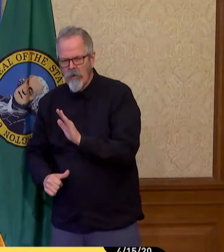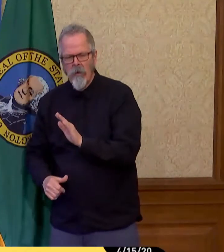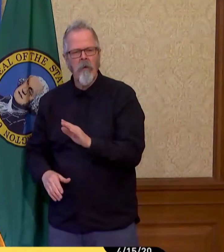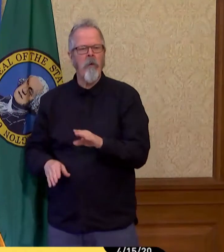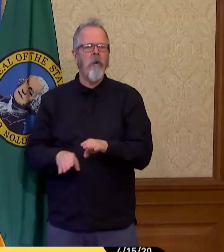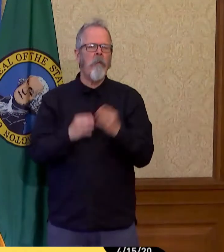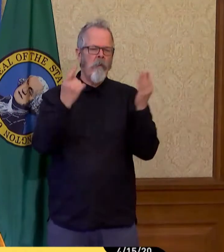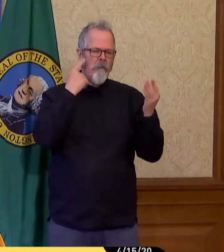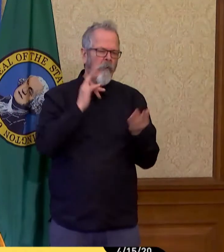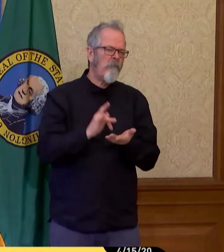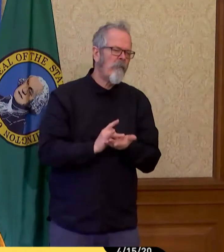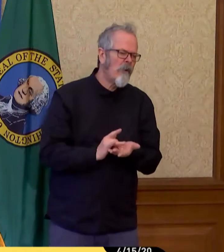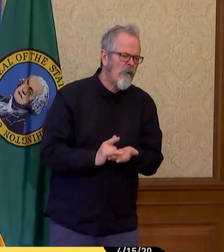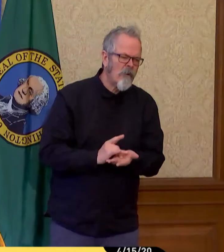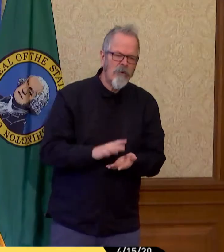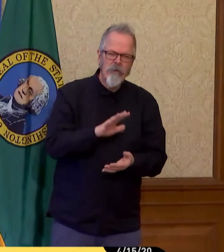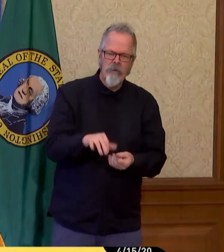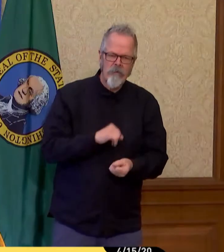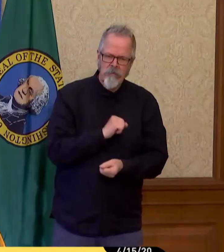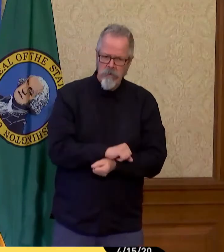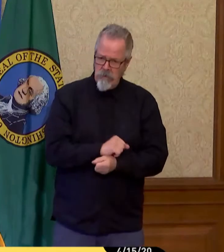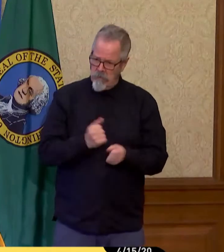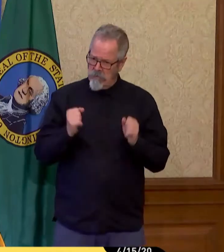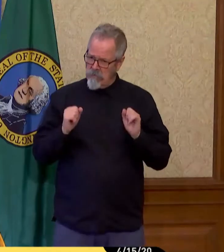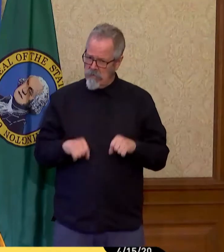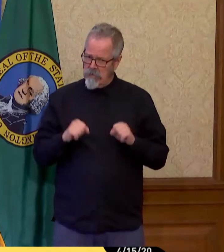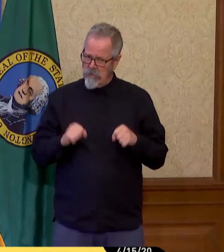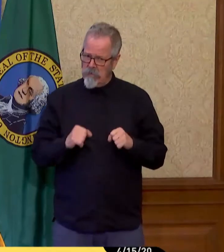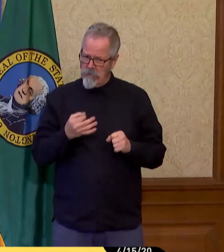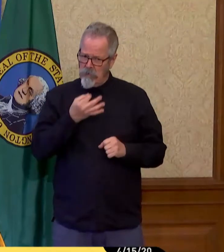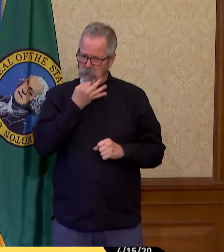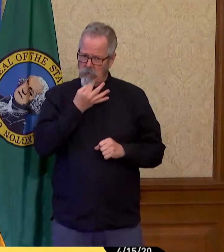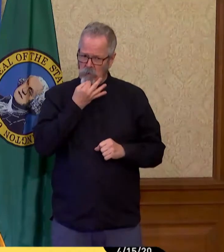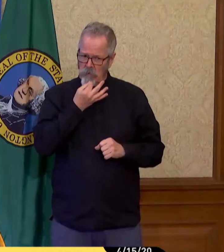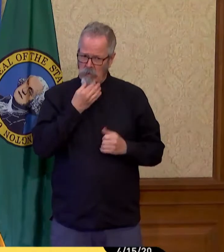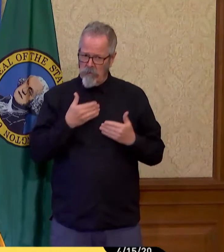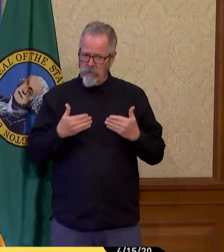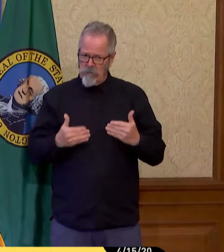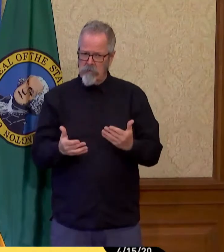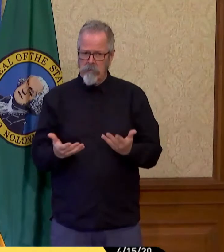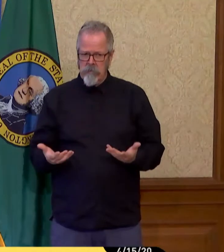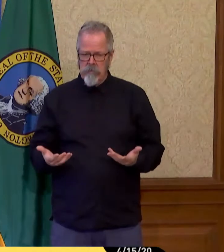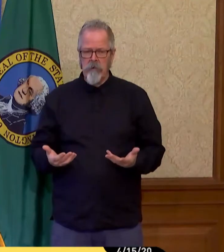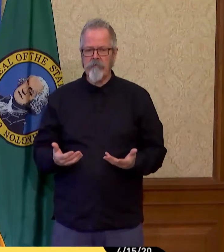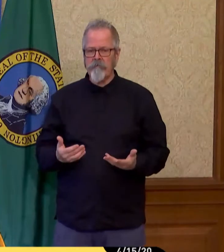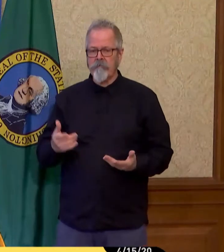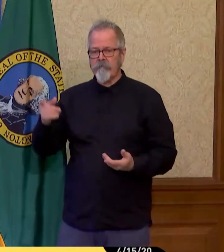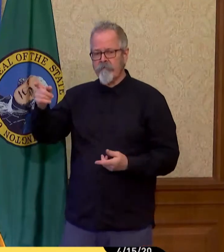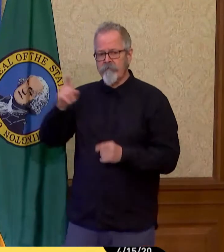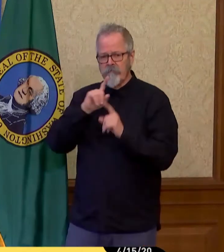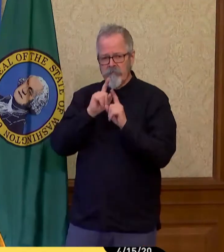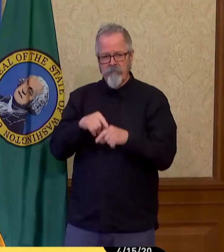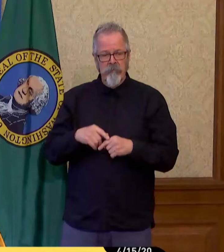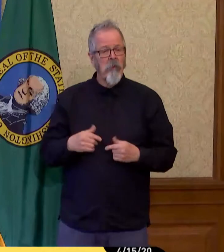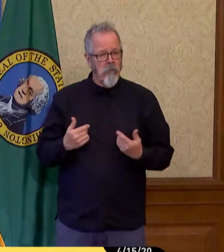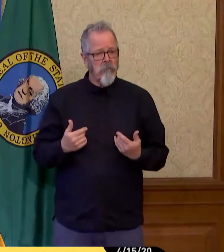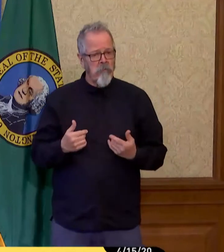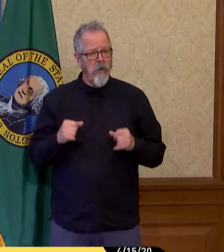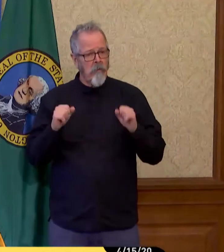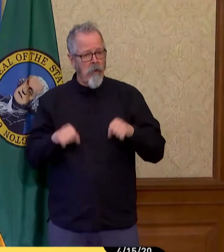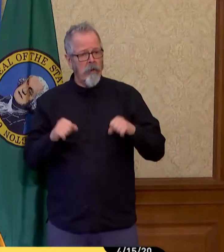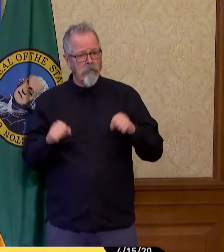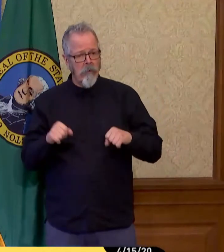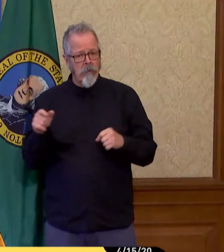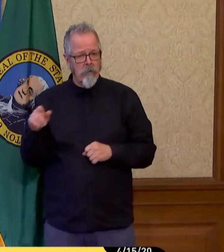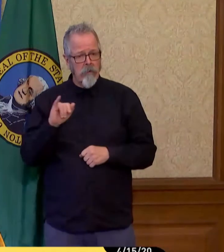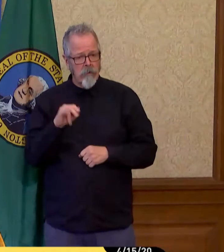possibilities. There may be possibilities on elective surgery, but we still do not have enough PPE, personal protective equipment,